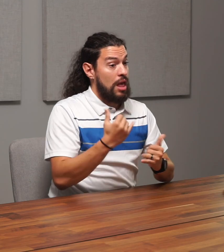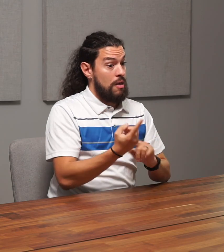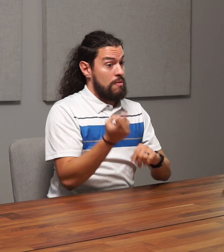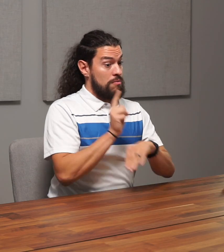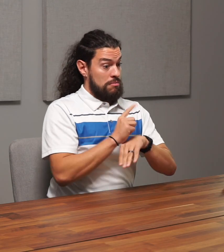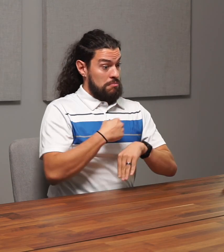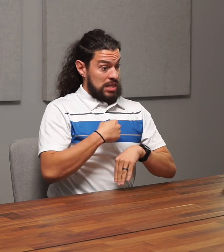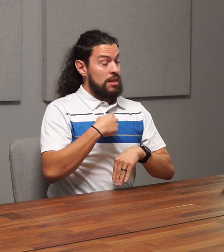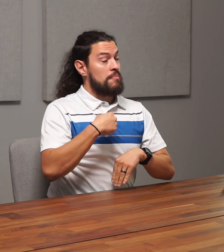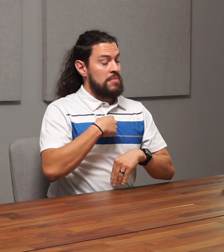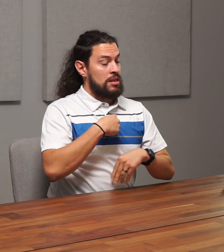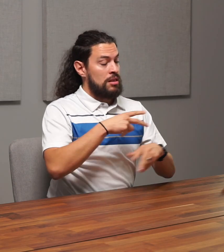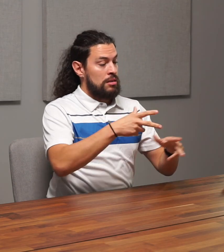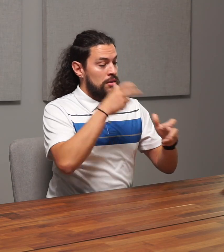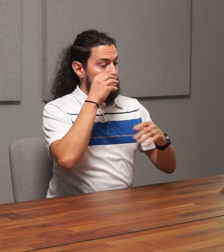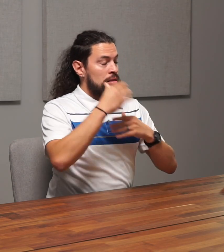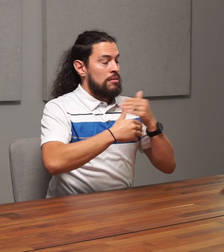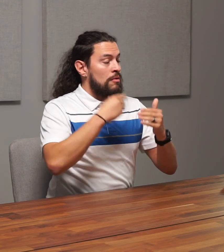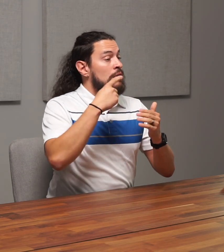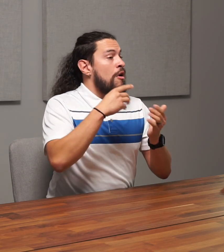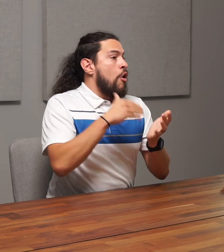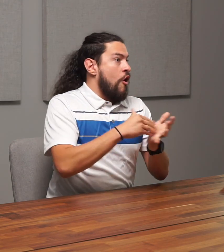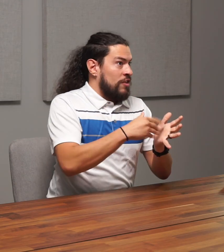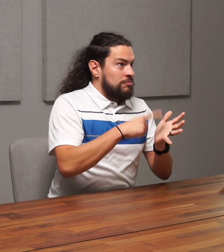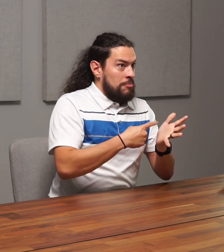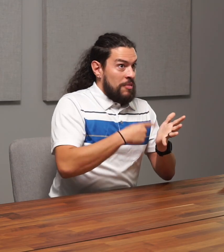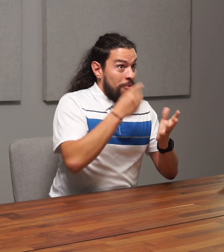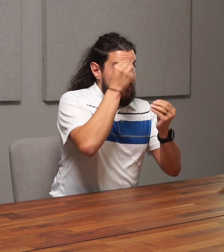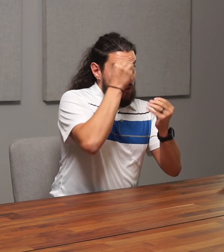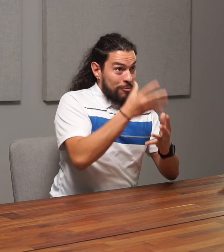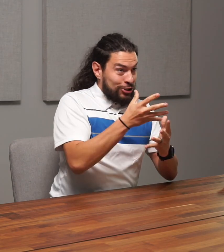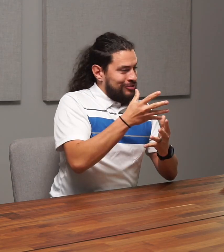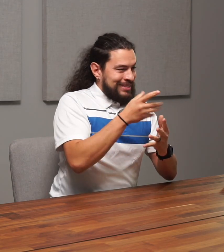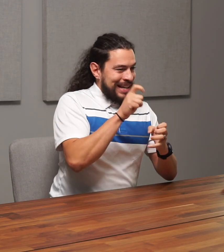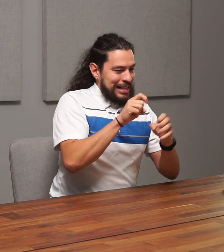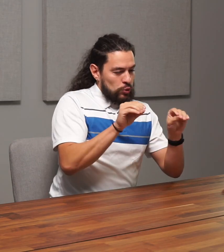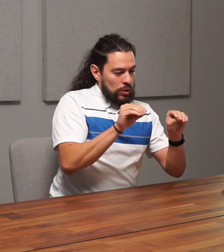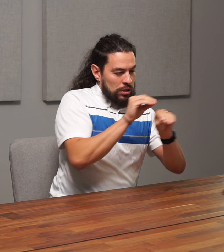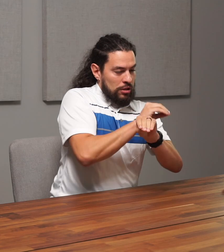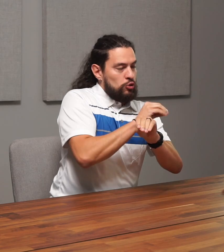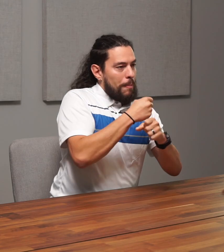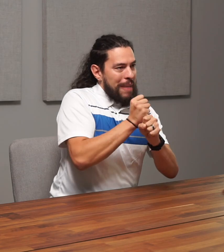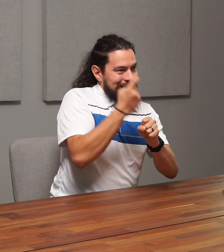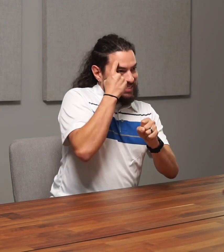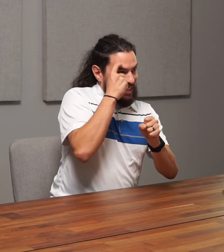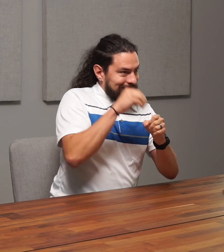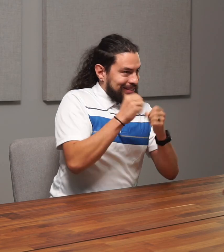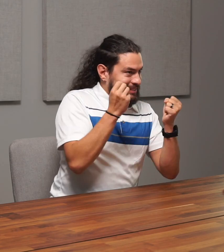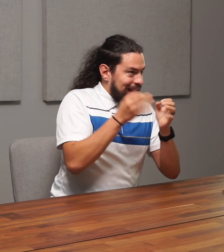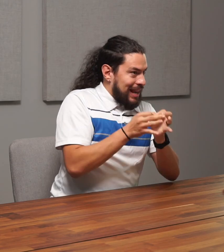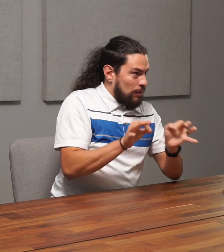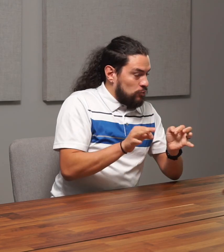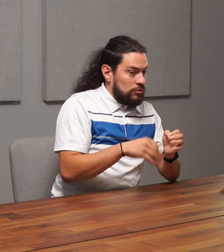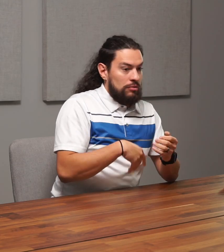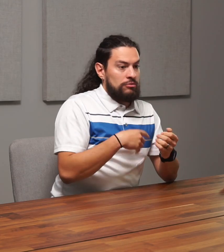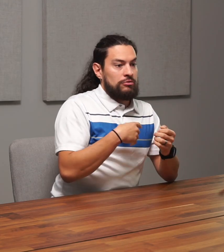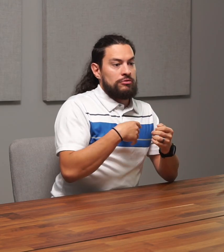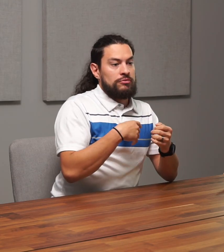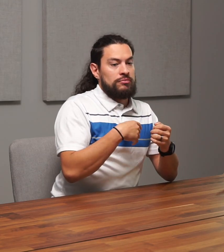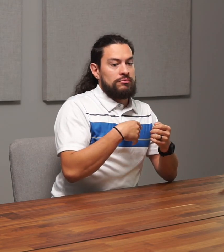a sign that they produced wrong and it's very evident from the deaf community so when we have a deaf interpreter on